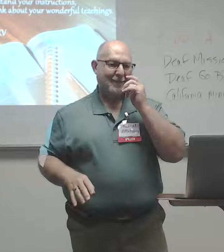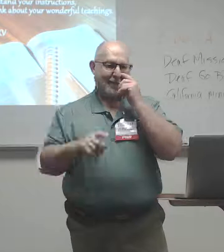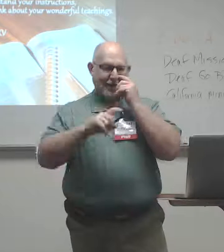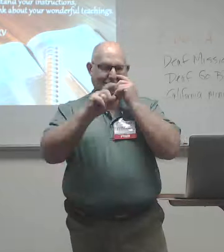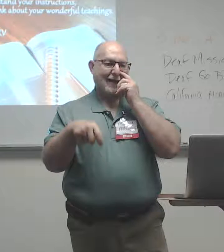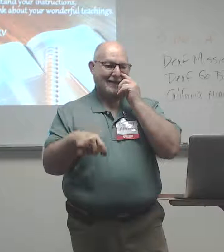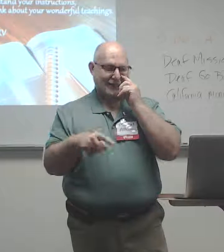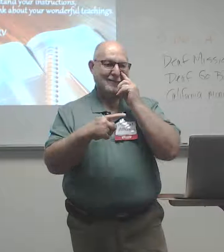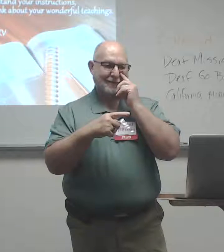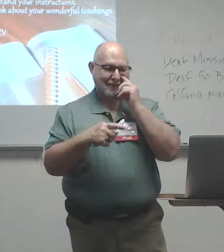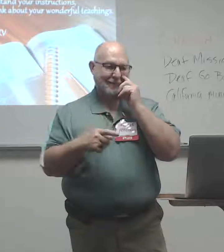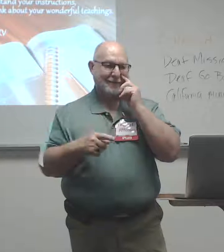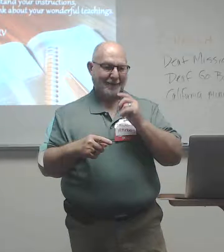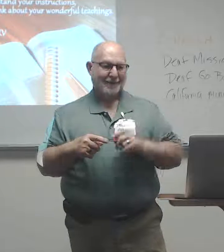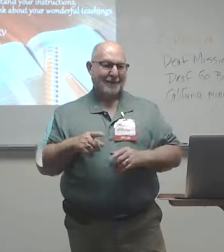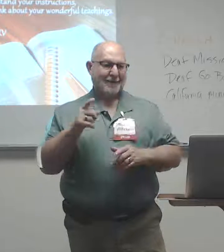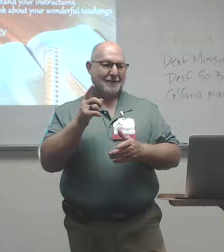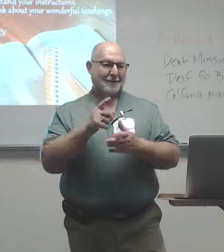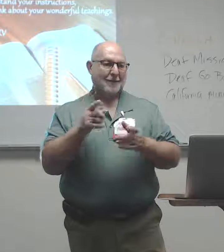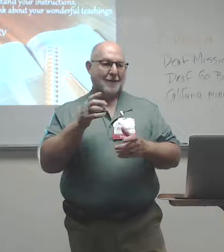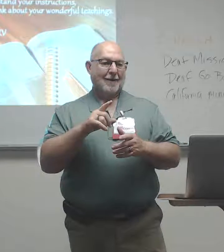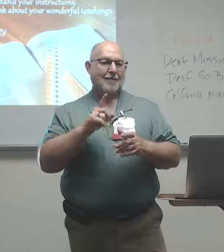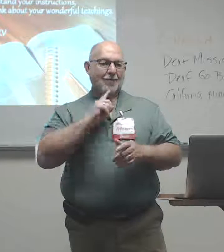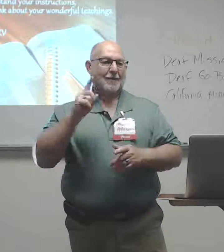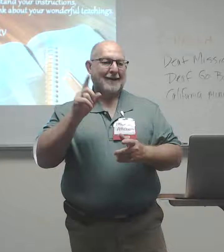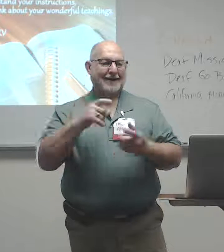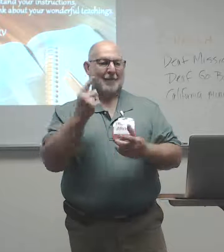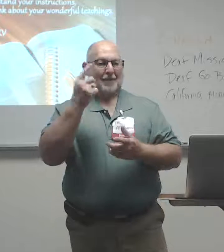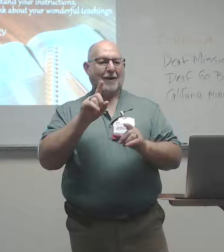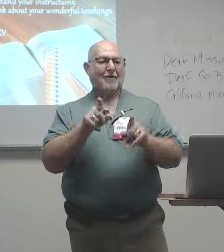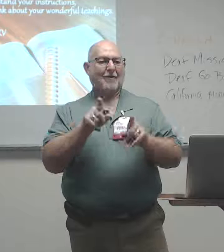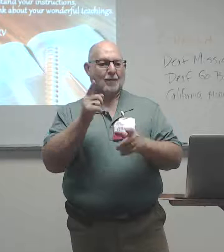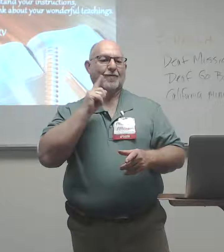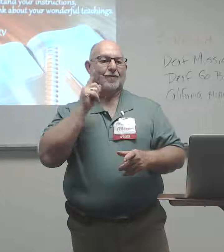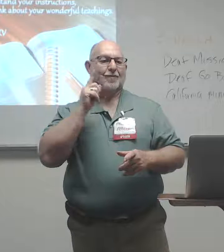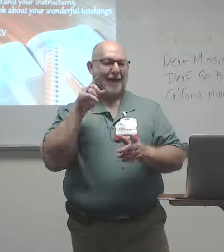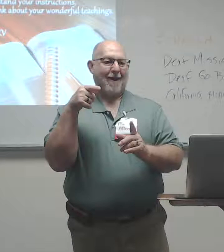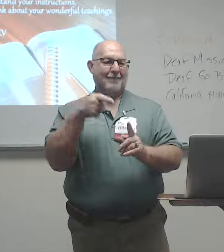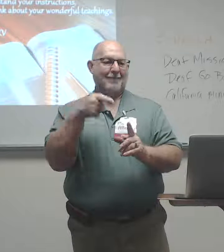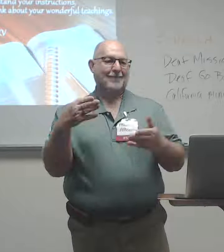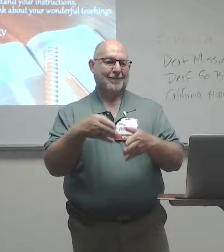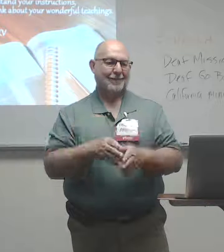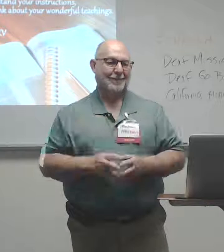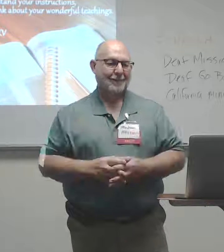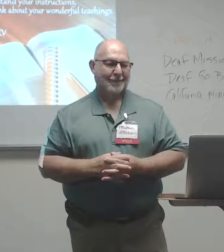and they're in Texas there, and so maybe we need to get some things going for the deaf.